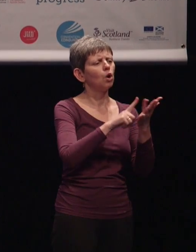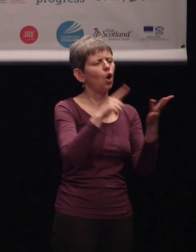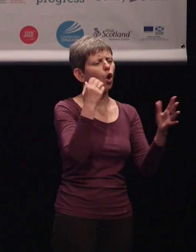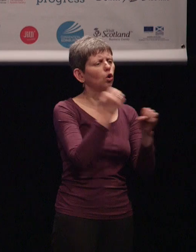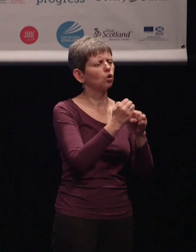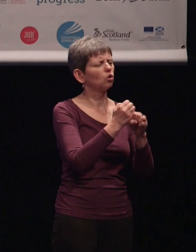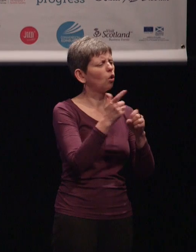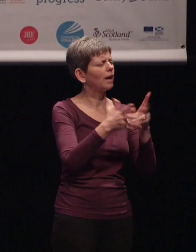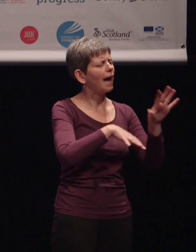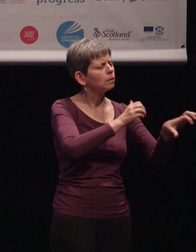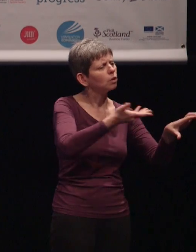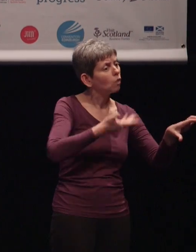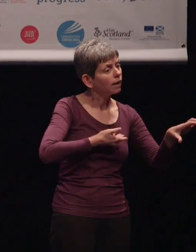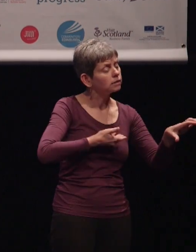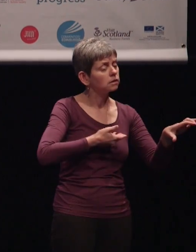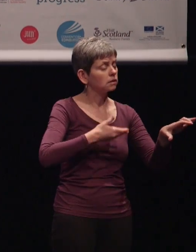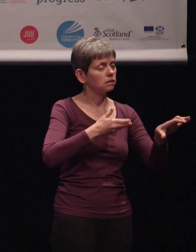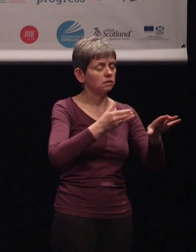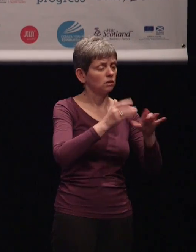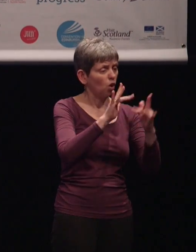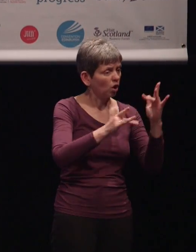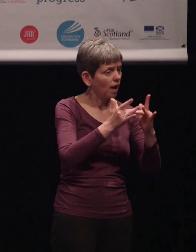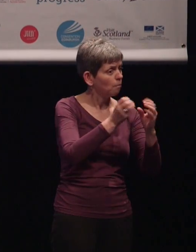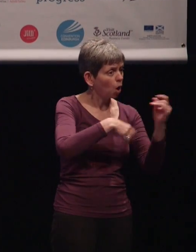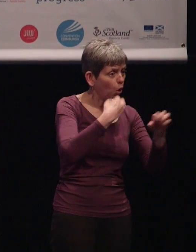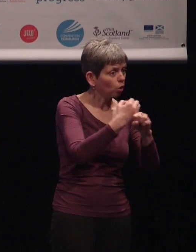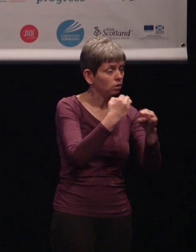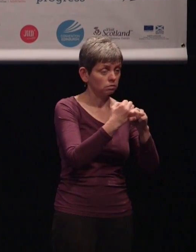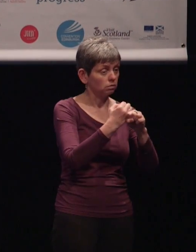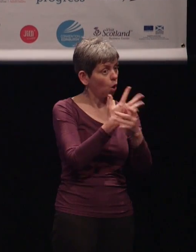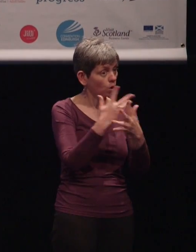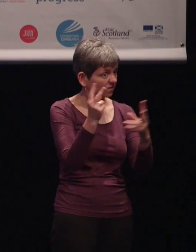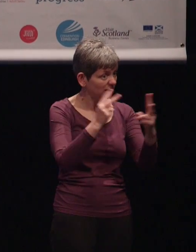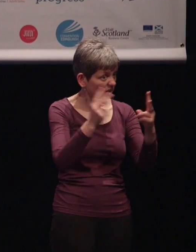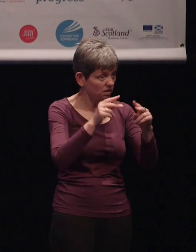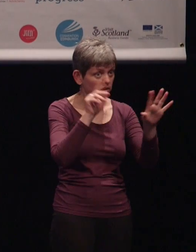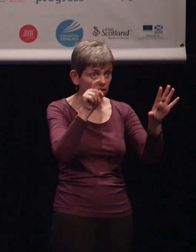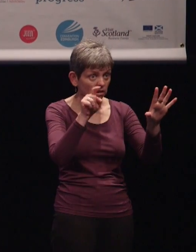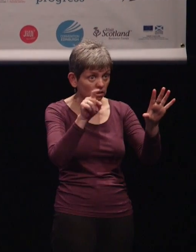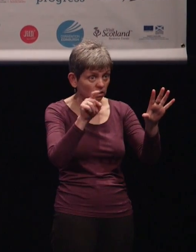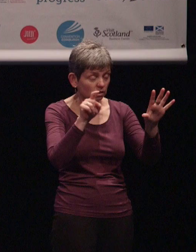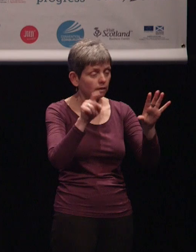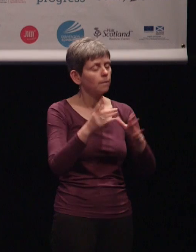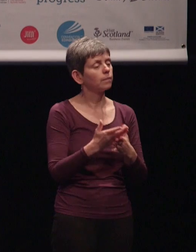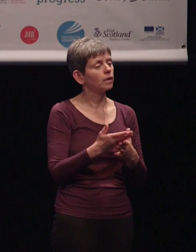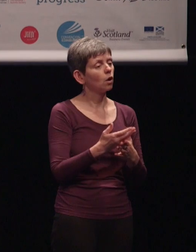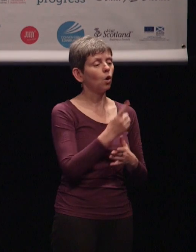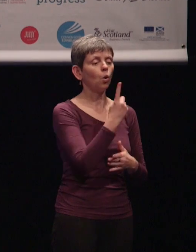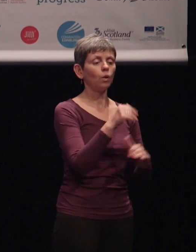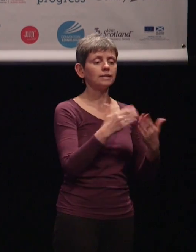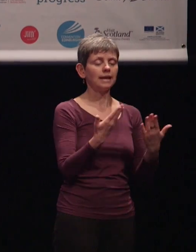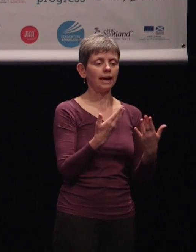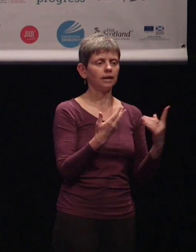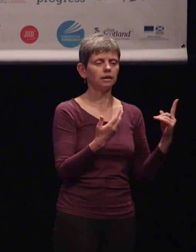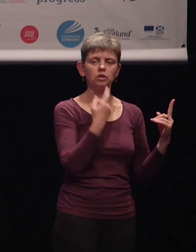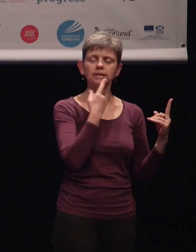few visitors because it's a subject that many people are interested in. One day she told the staff that she just came up with